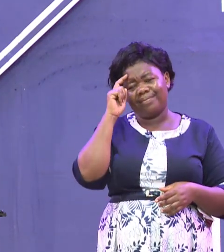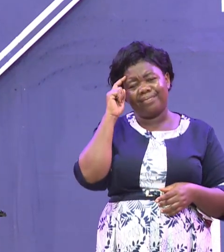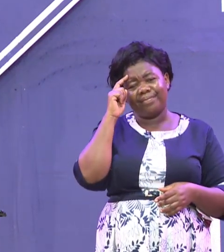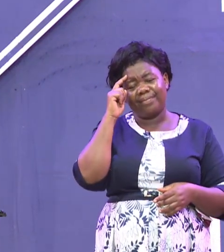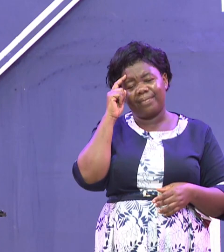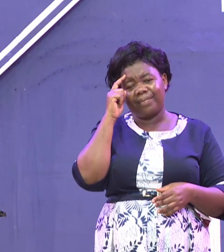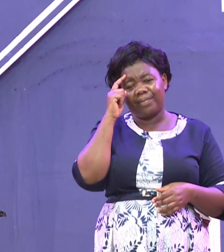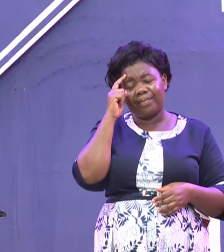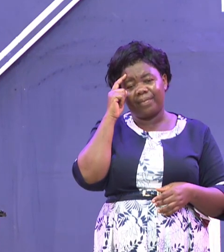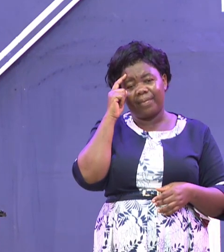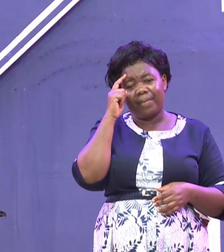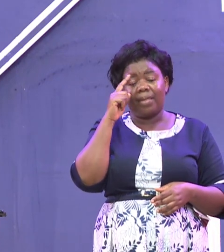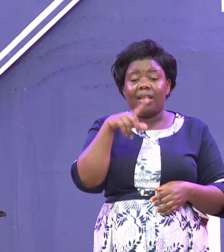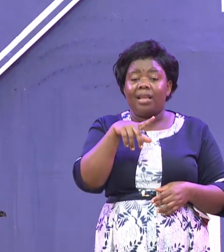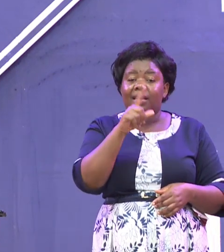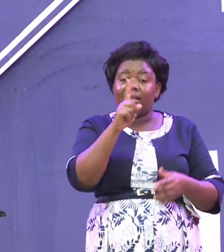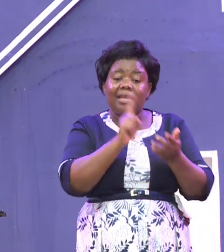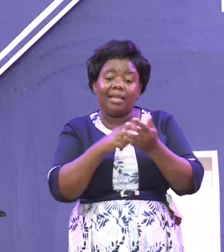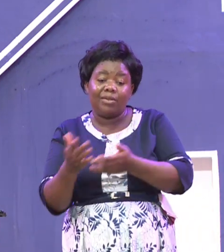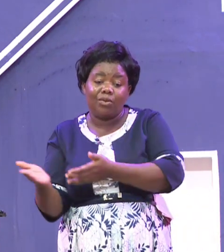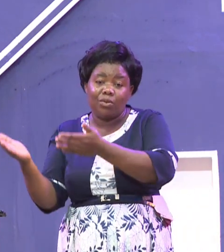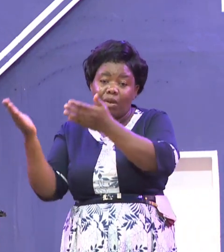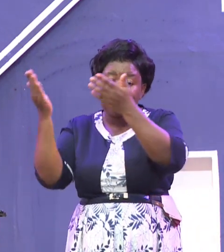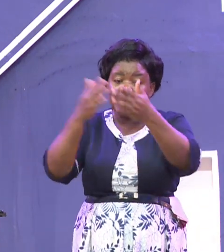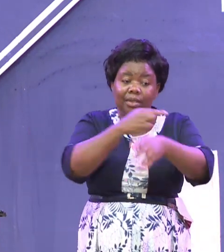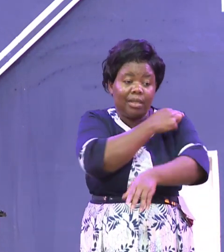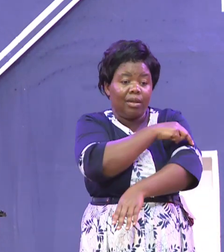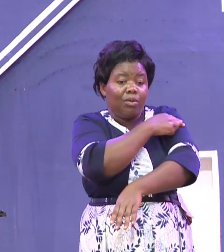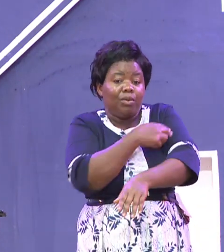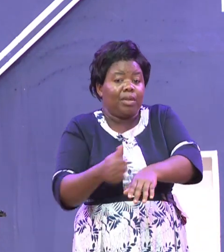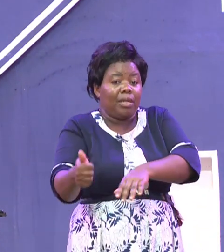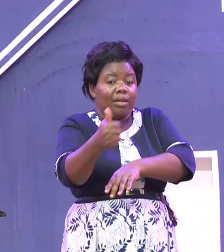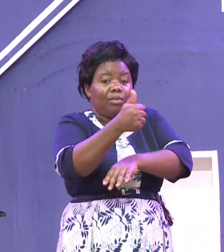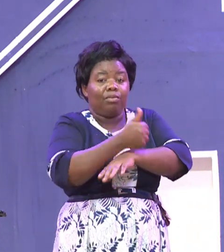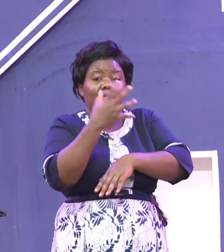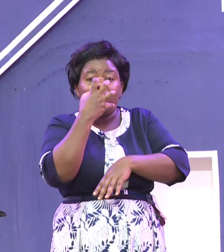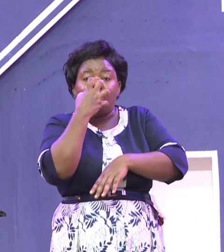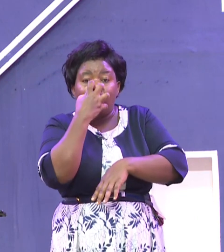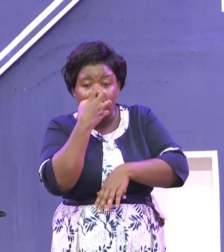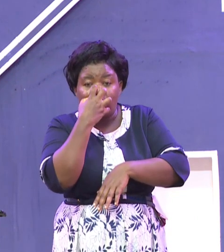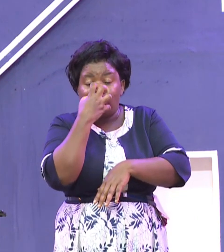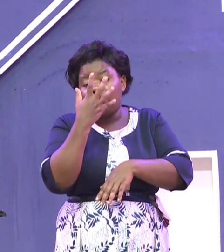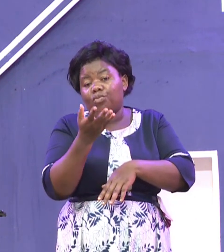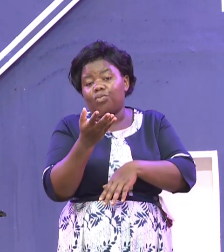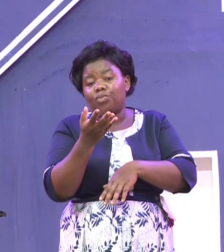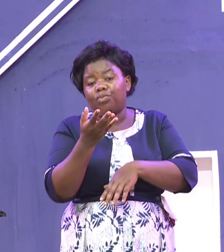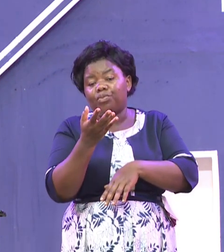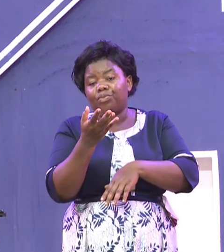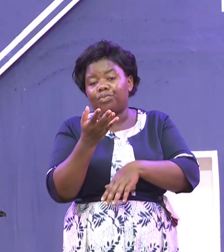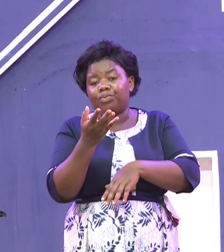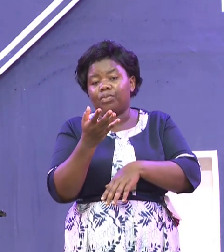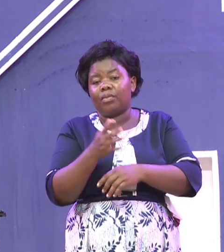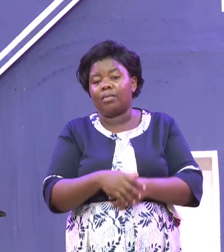Ne bakutwala okuteekako ekyo ekipipa kyabwe. They take you to put that tin of oil